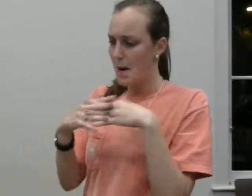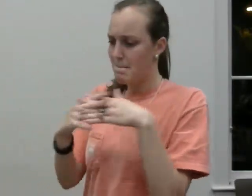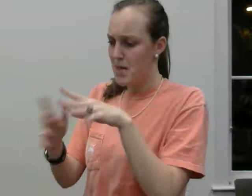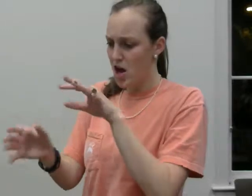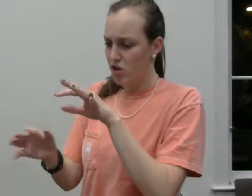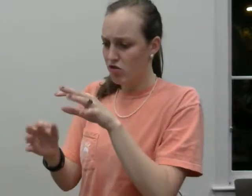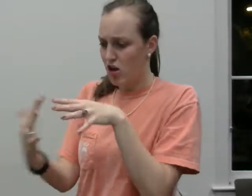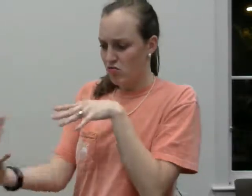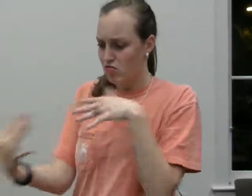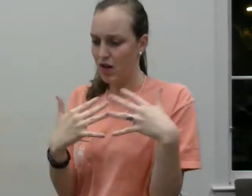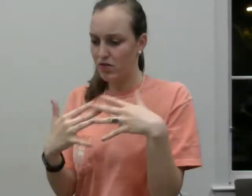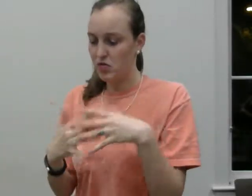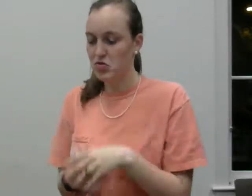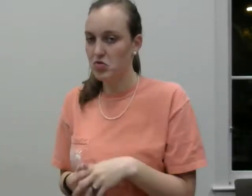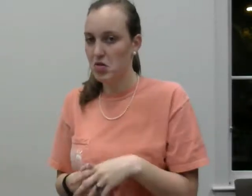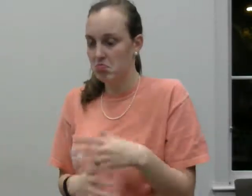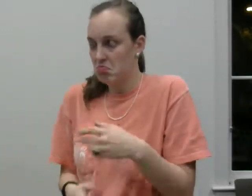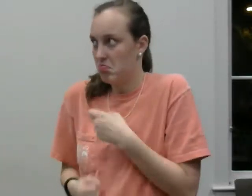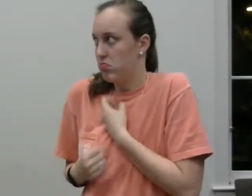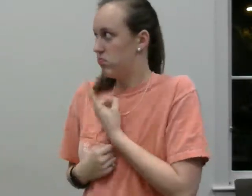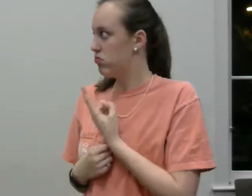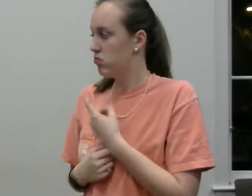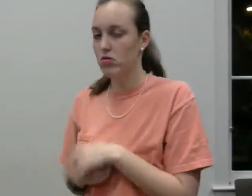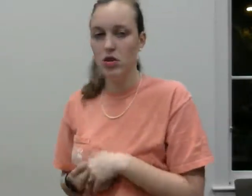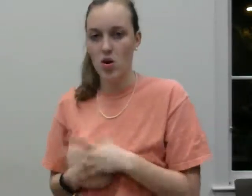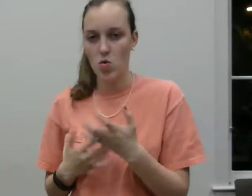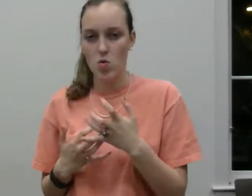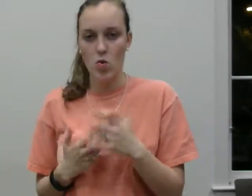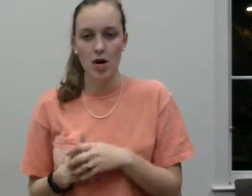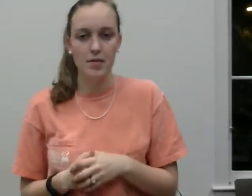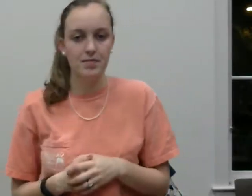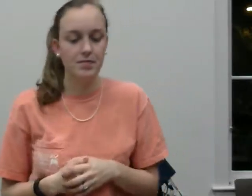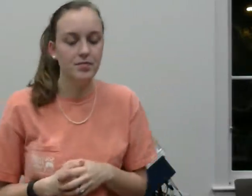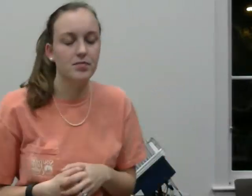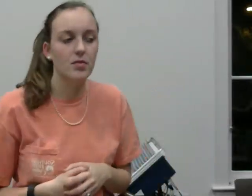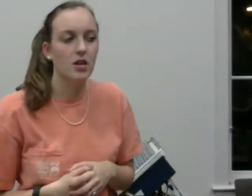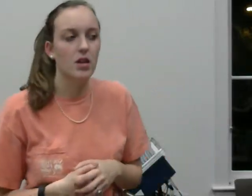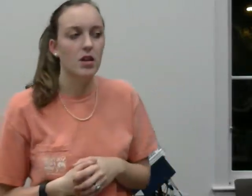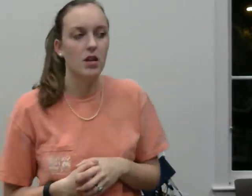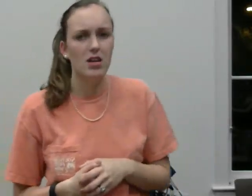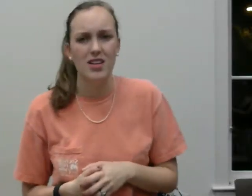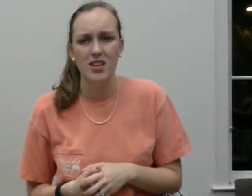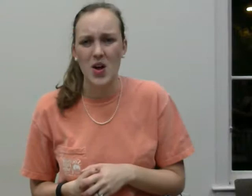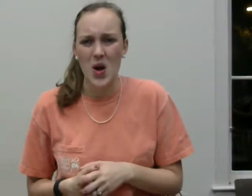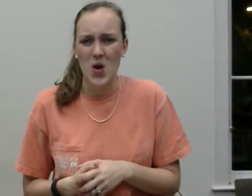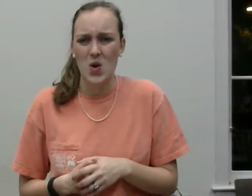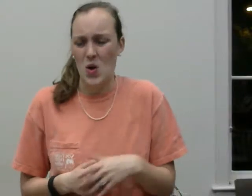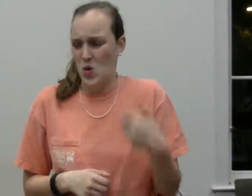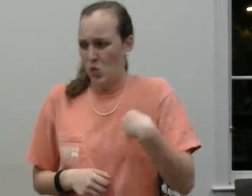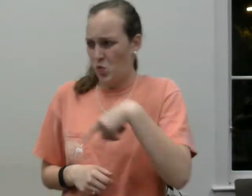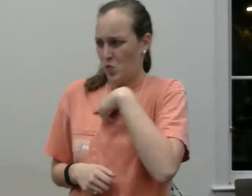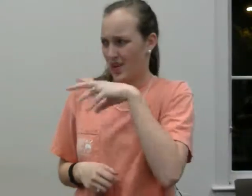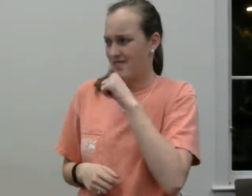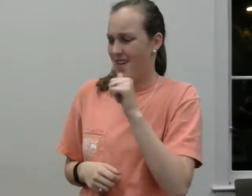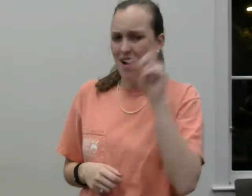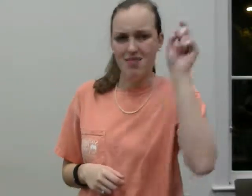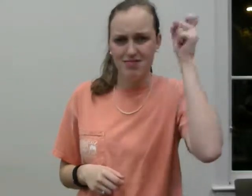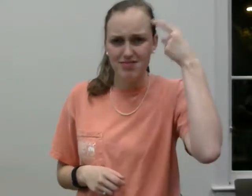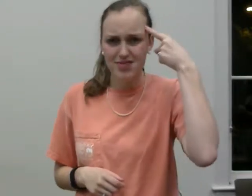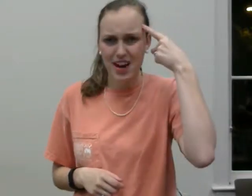colonies still down here in South America. They're going to look at the American Revolution like, wait a second, we shouldn't be governed by the British either. So it kind of sets up a series of